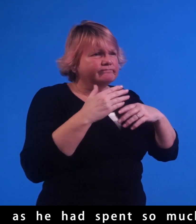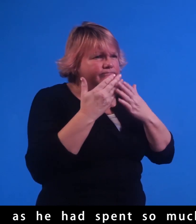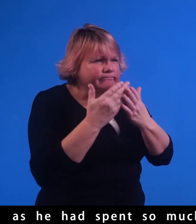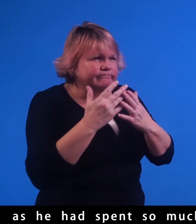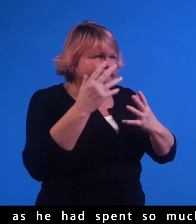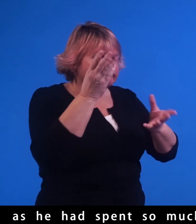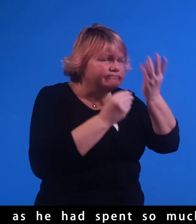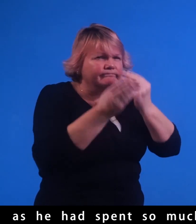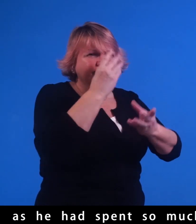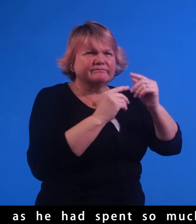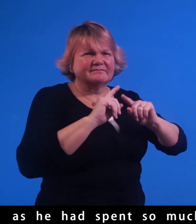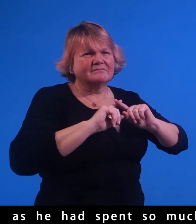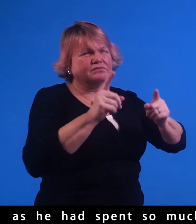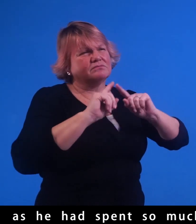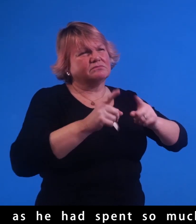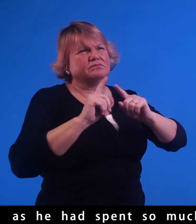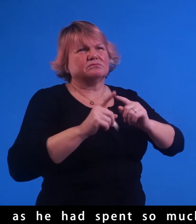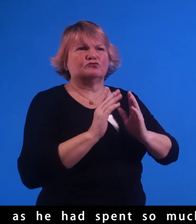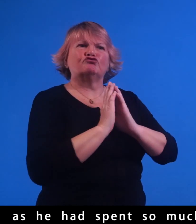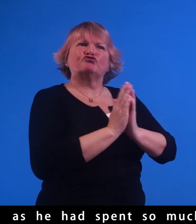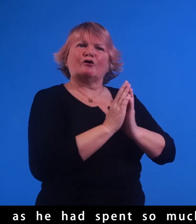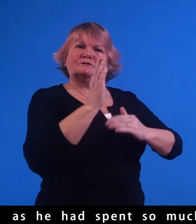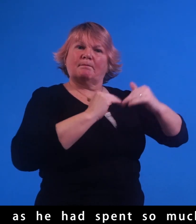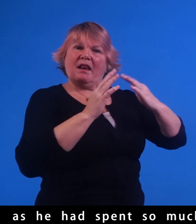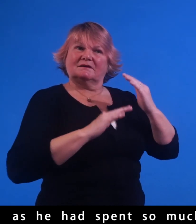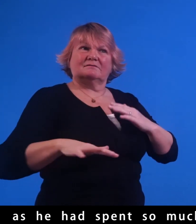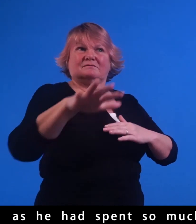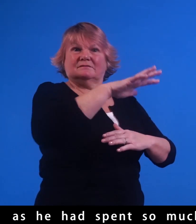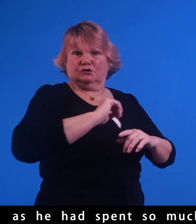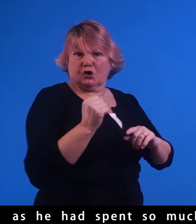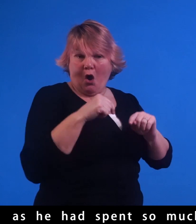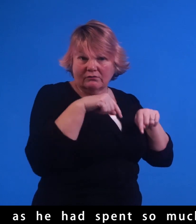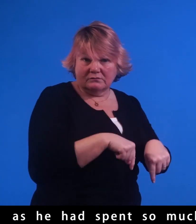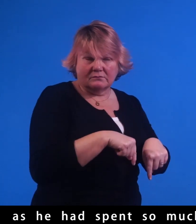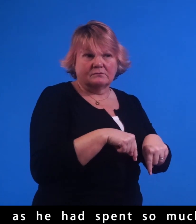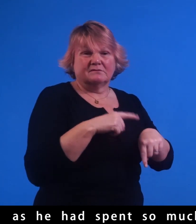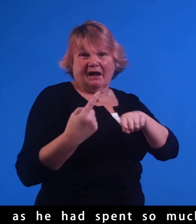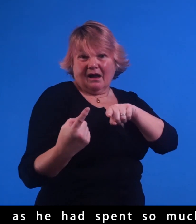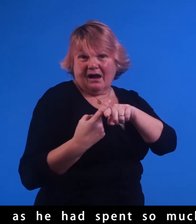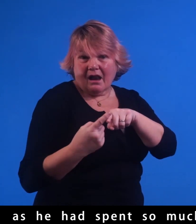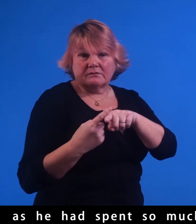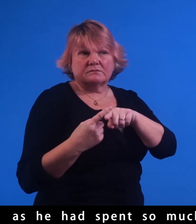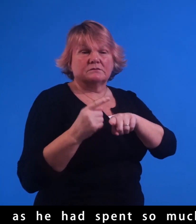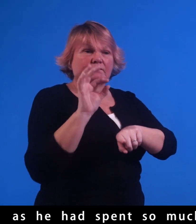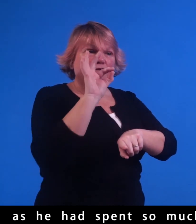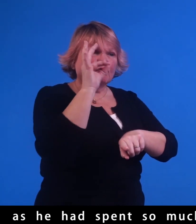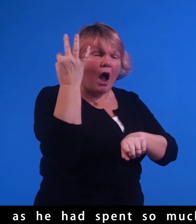as he'd spent so much time studying various religious buildings in Scotland, England, France and